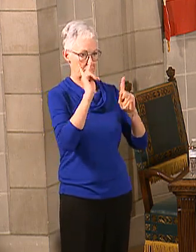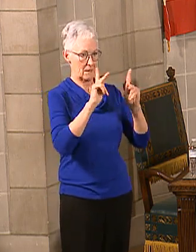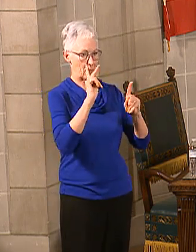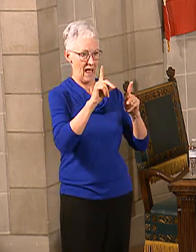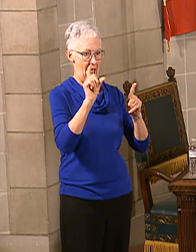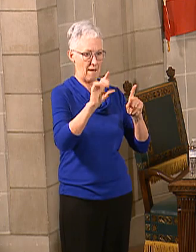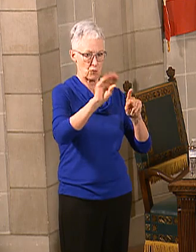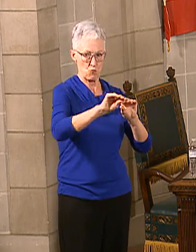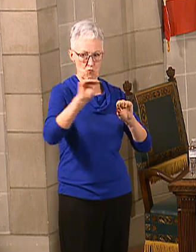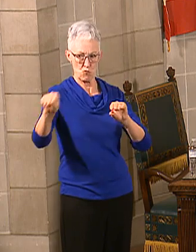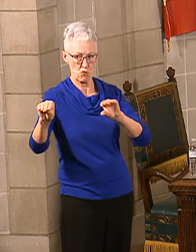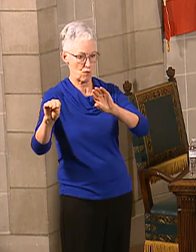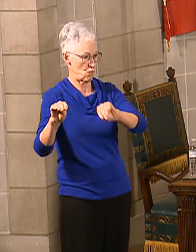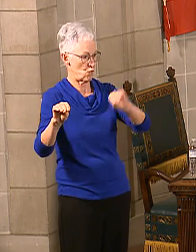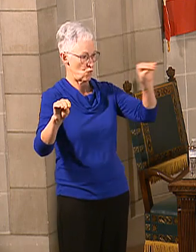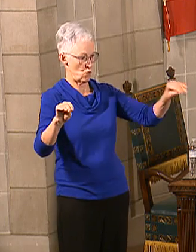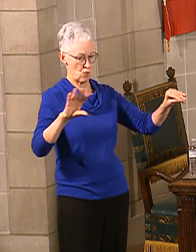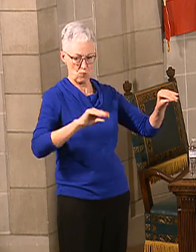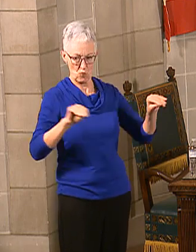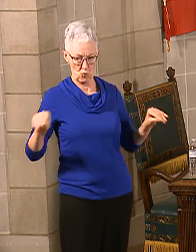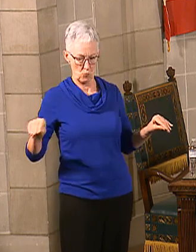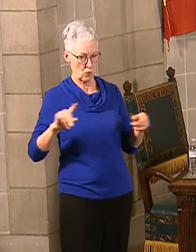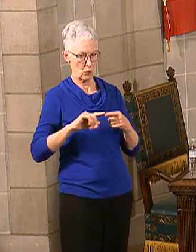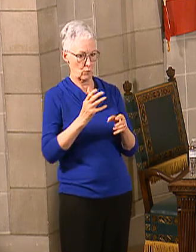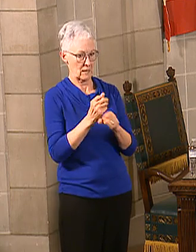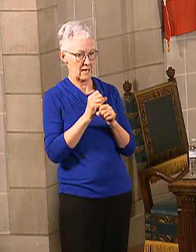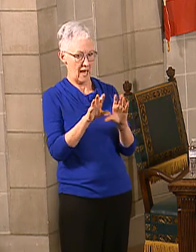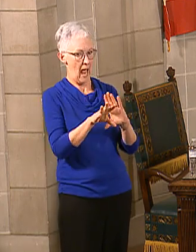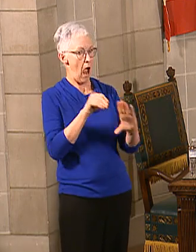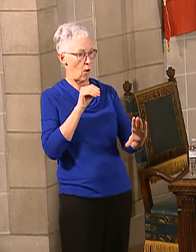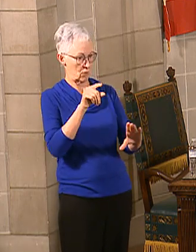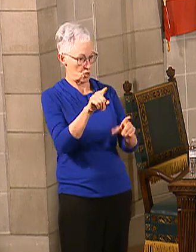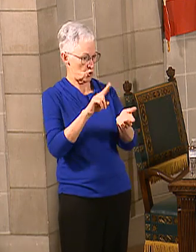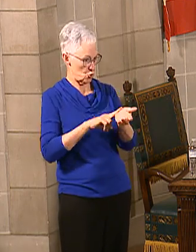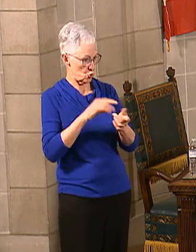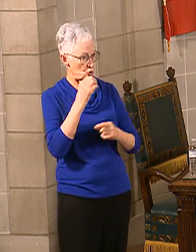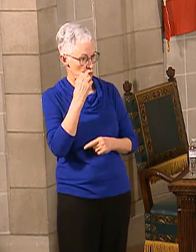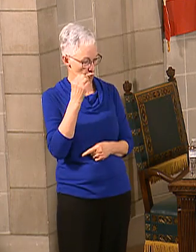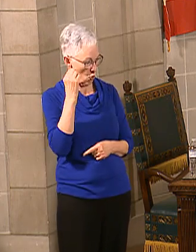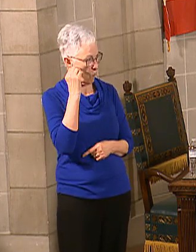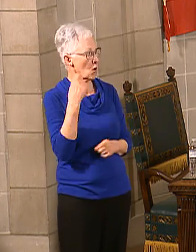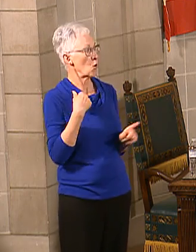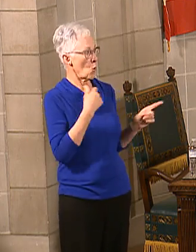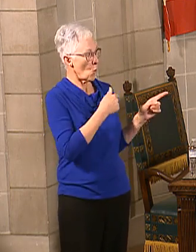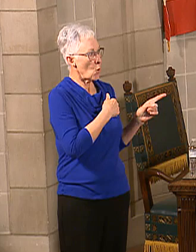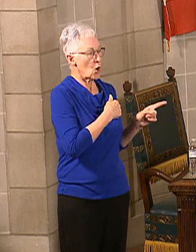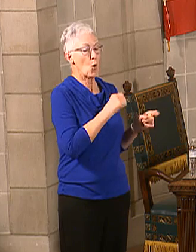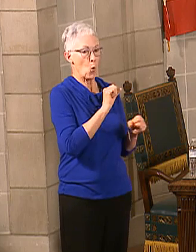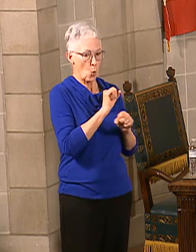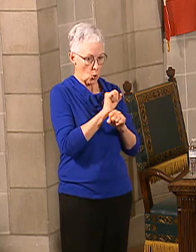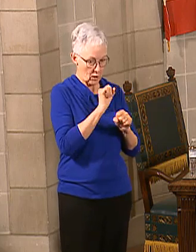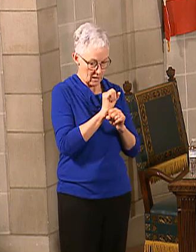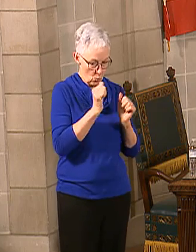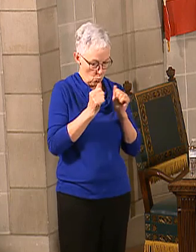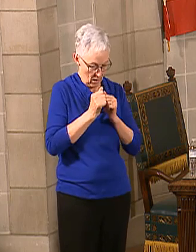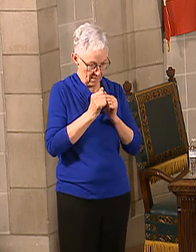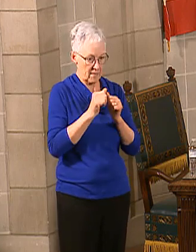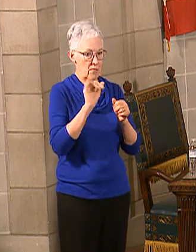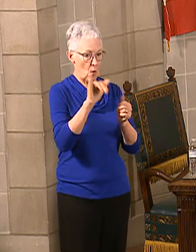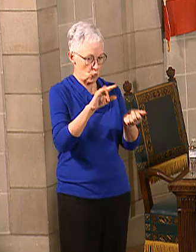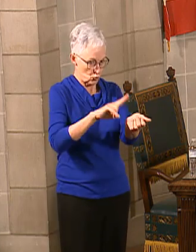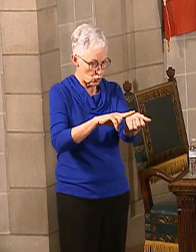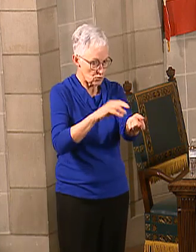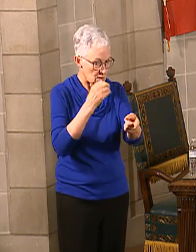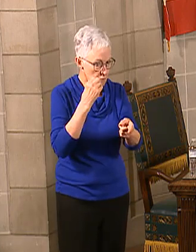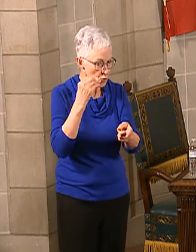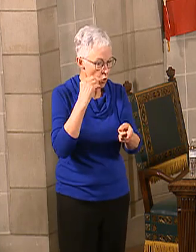and about how to move it around and moving it around between hospitals and so forth? The answer is absolutely yes, and it's done in conjunction with the local public health department as well. And